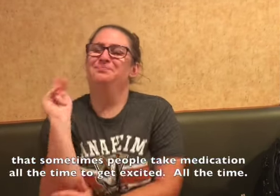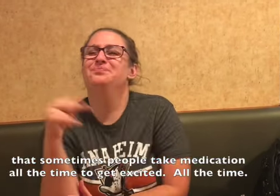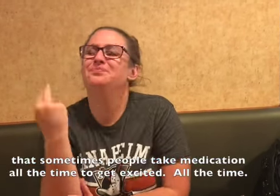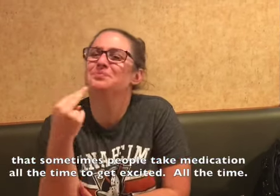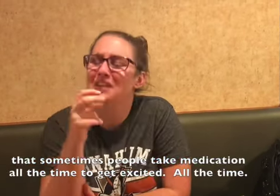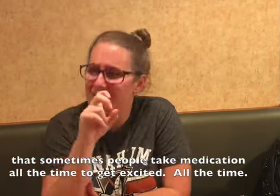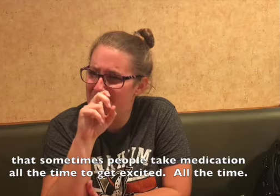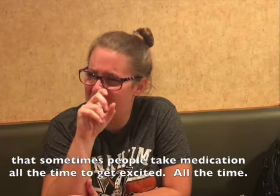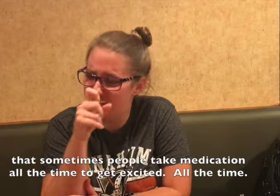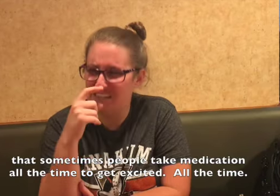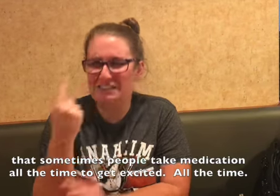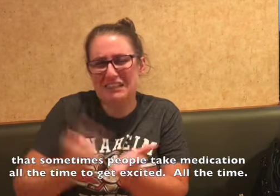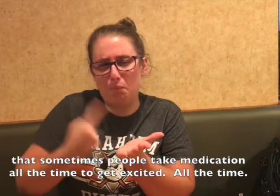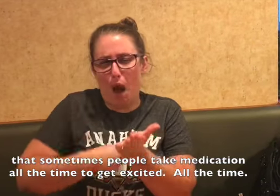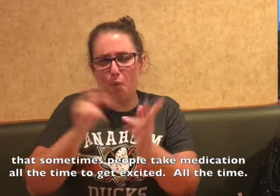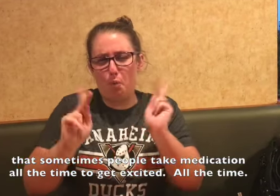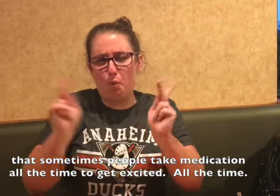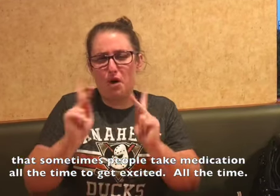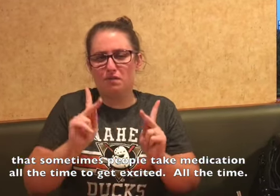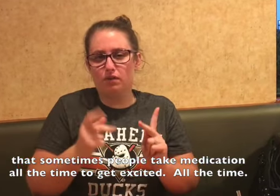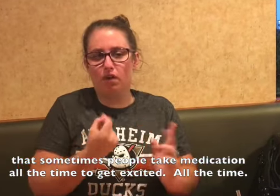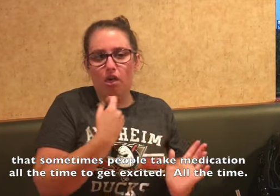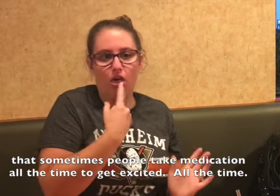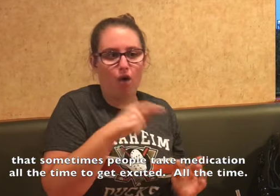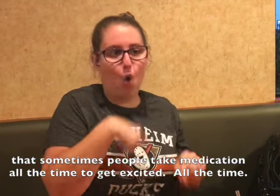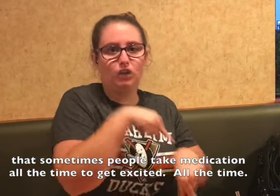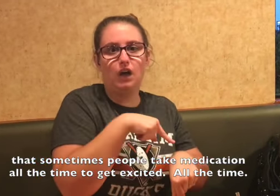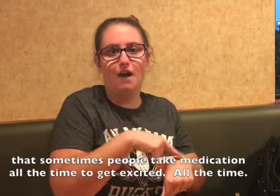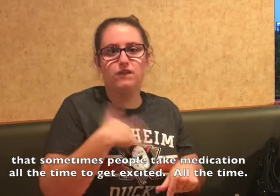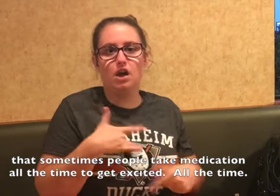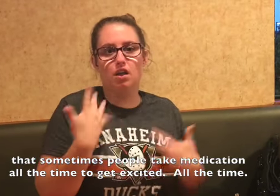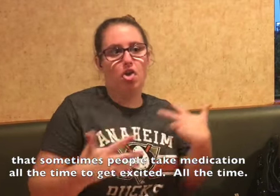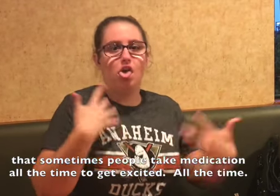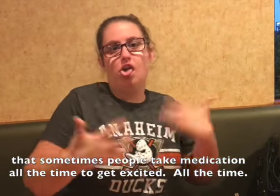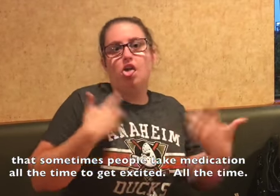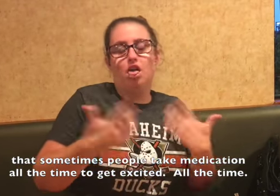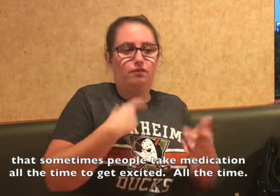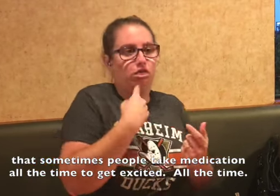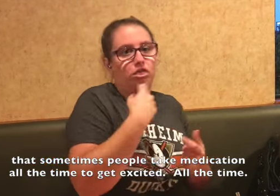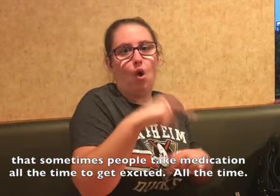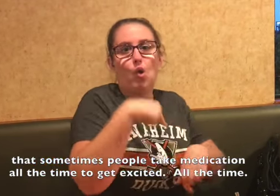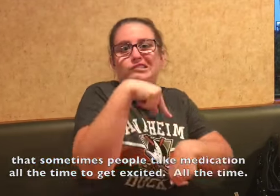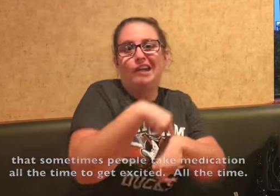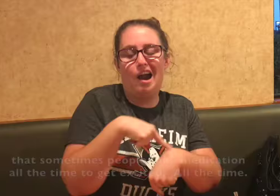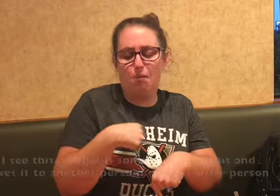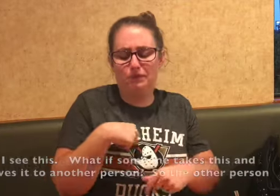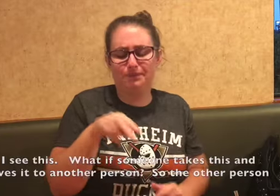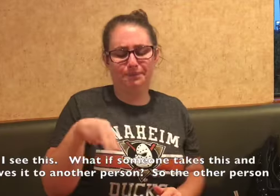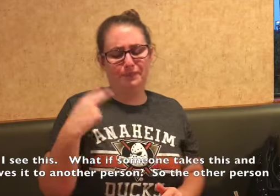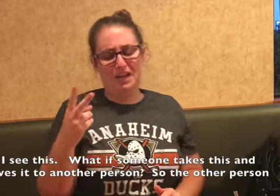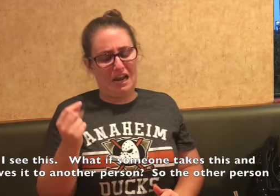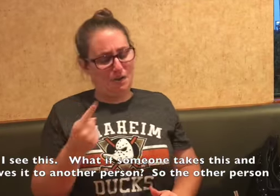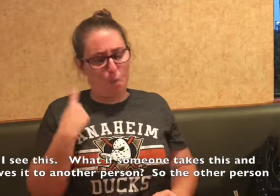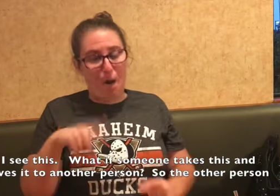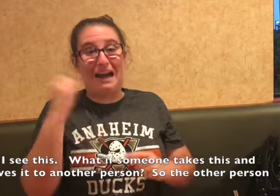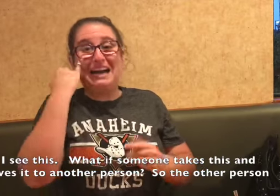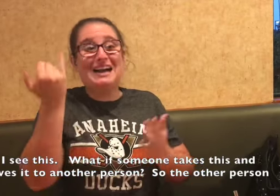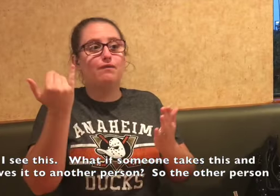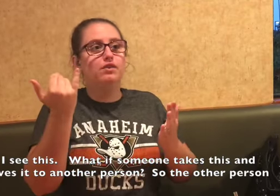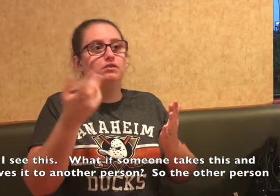it is sometimes people take the medication all the time to get excited. All the time. I see this. What